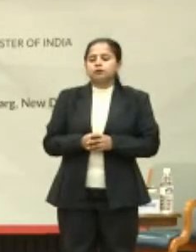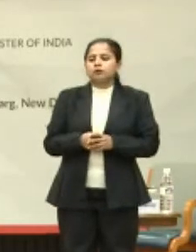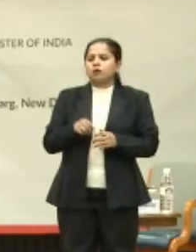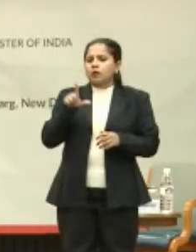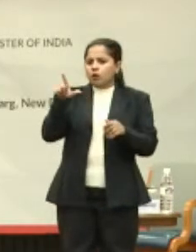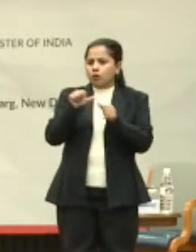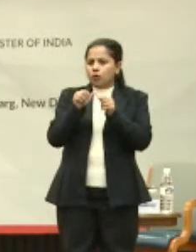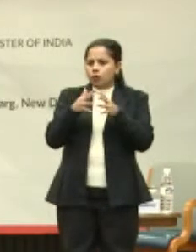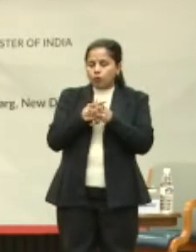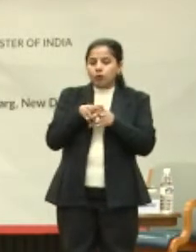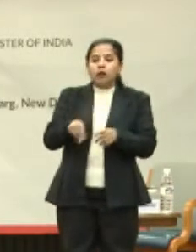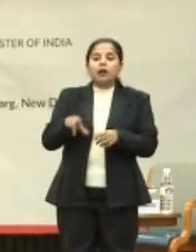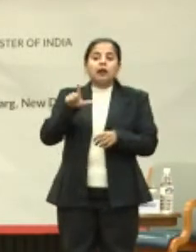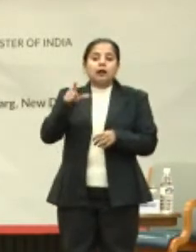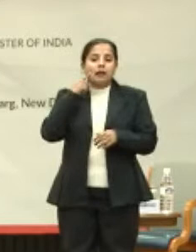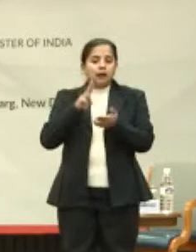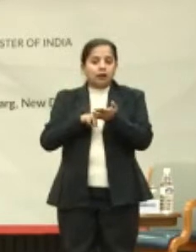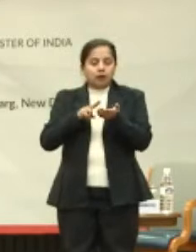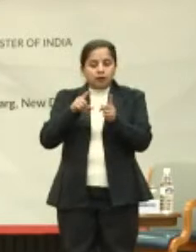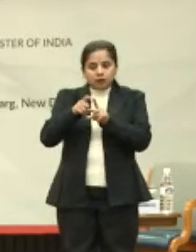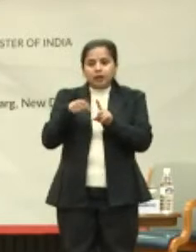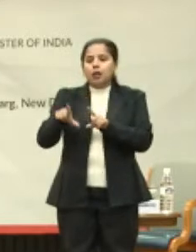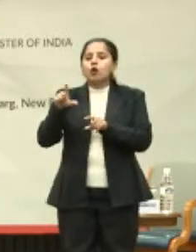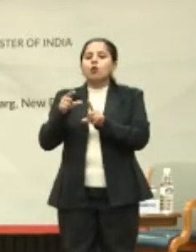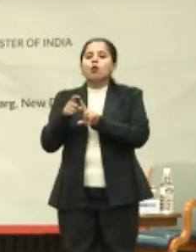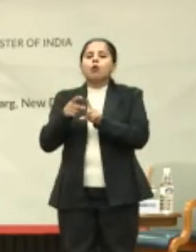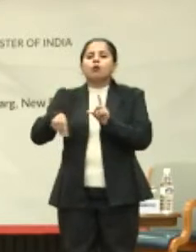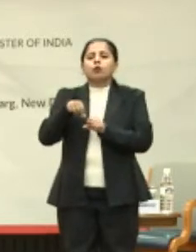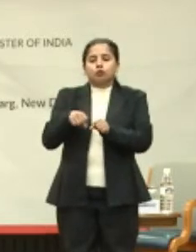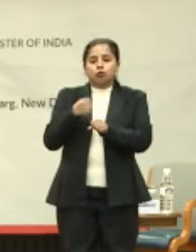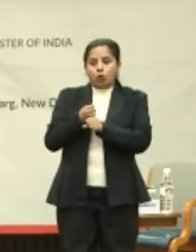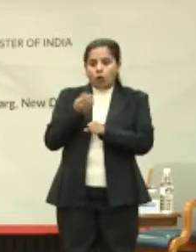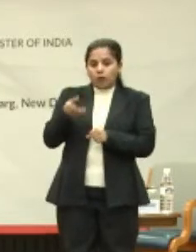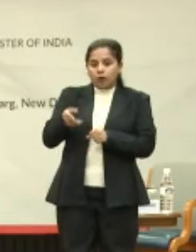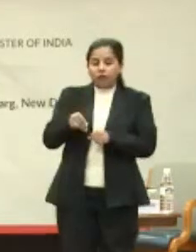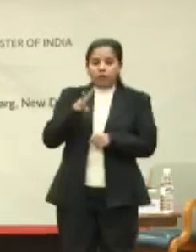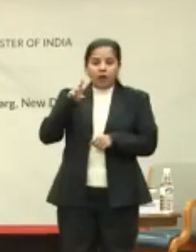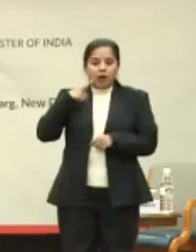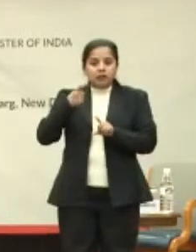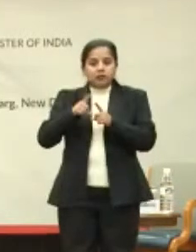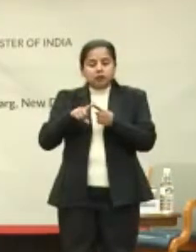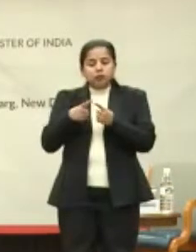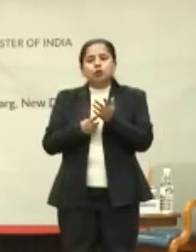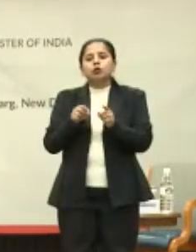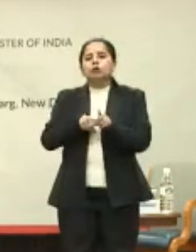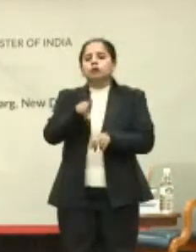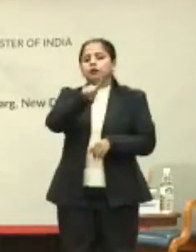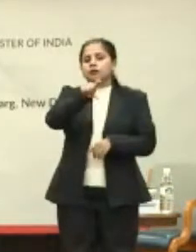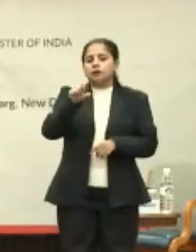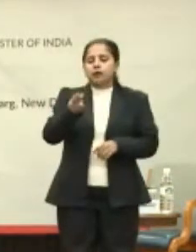Lord Linlithgow became the Governor General and the Viceroy in the year